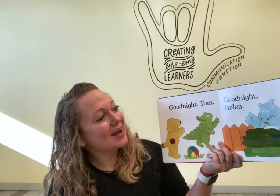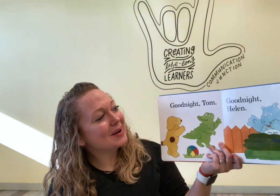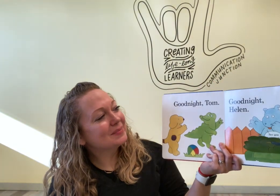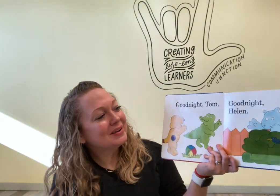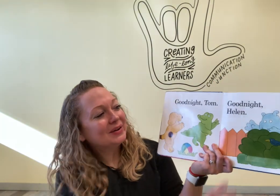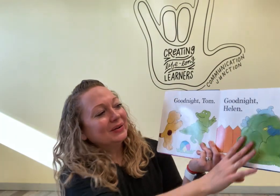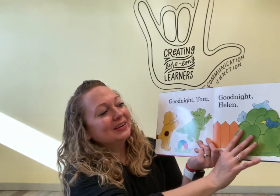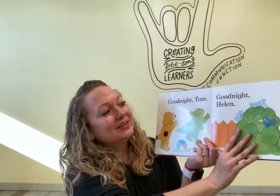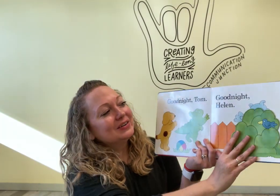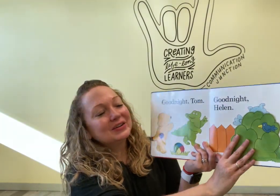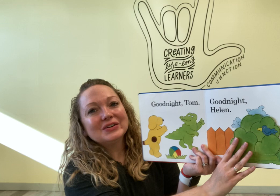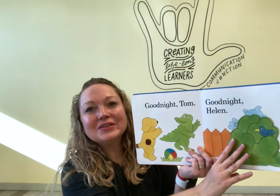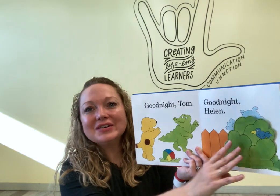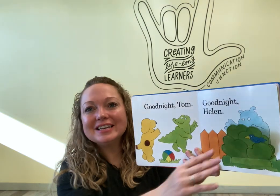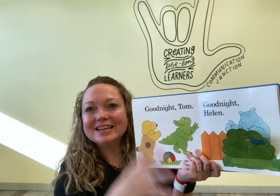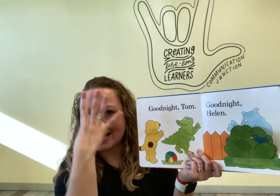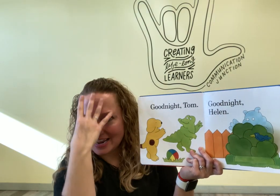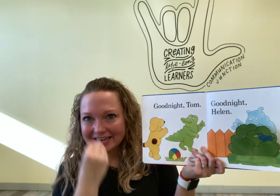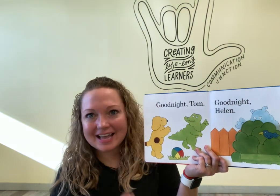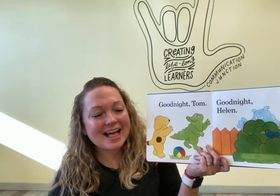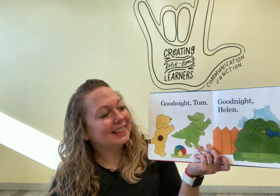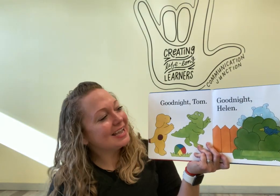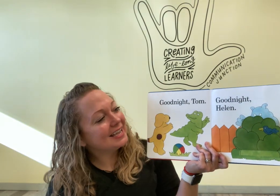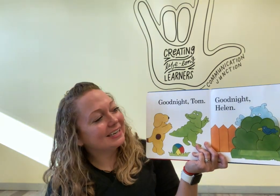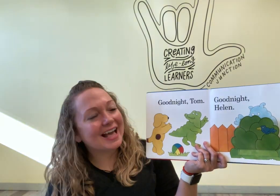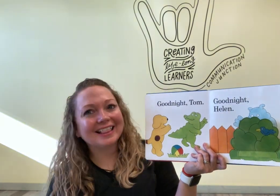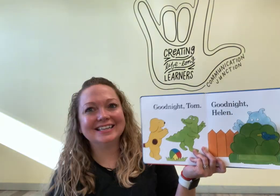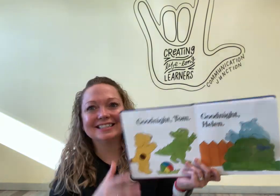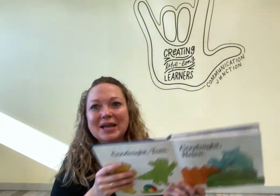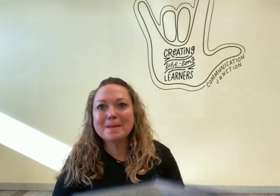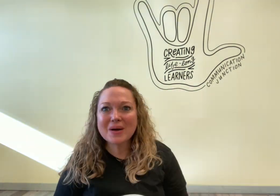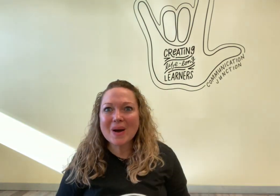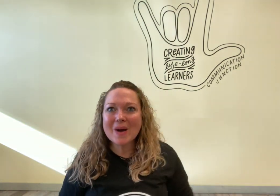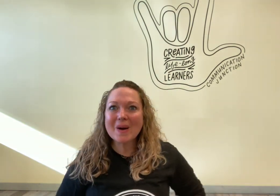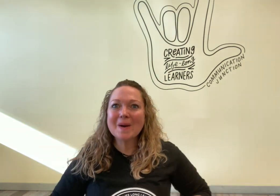Tom. Good night, Helen, and Helen is a hippo,